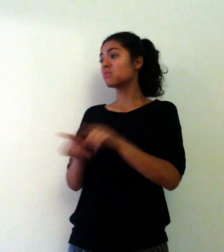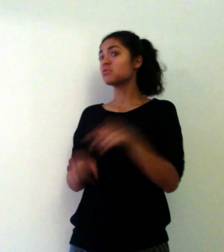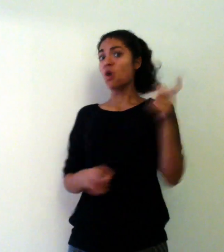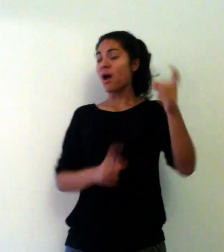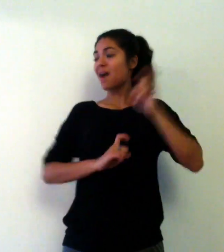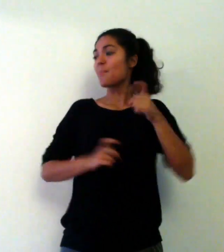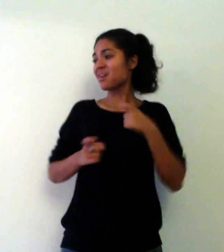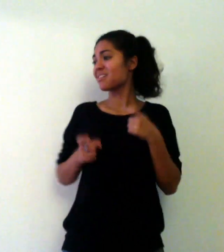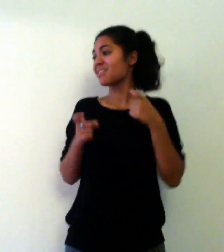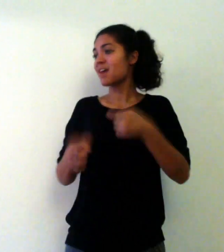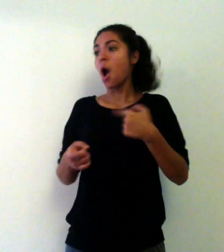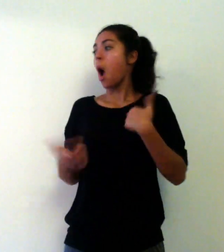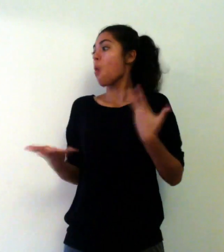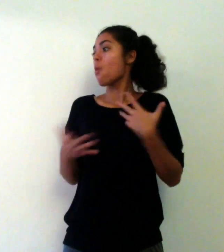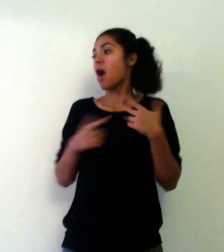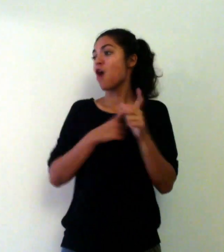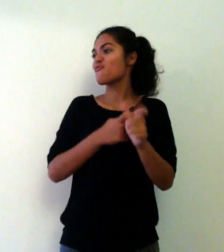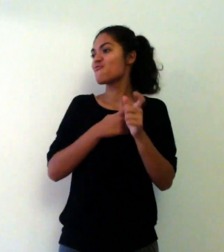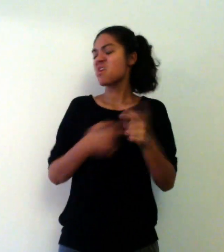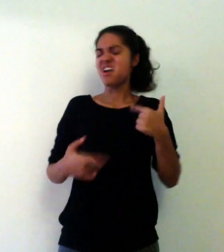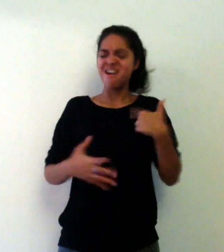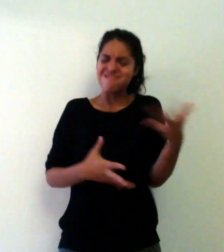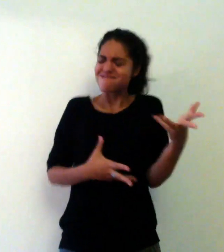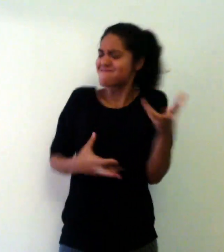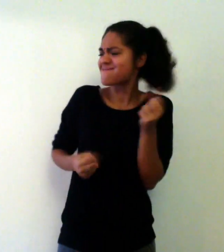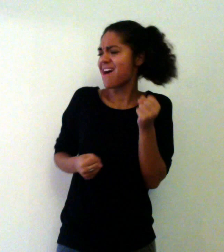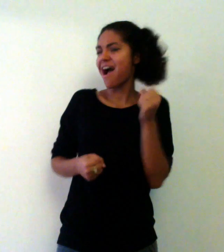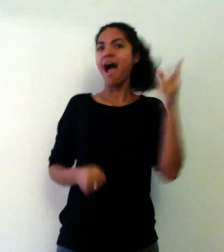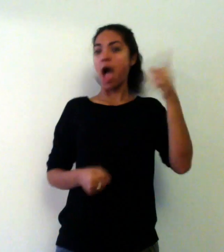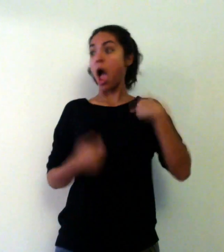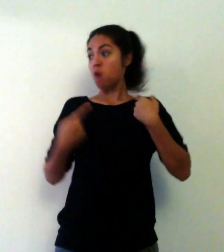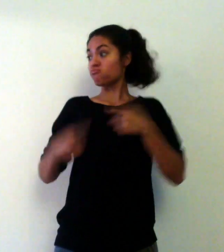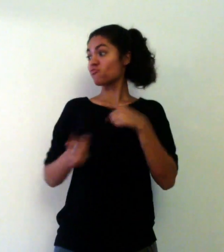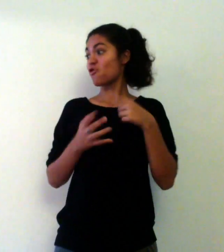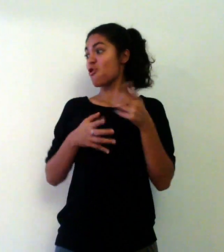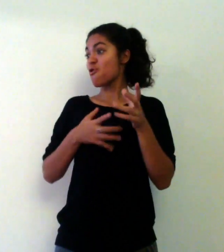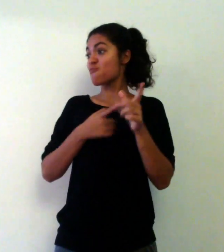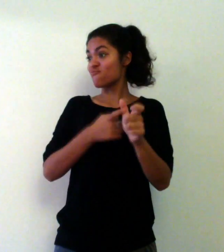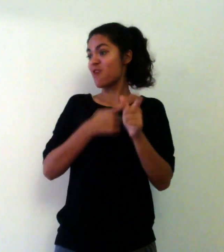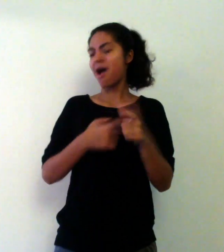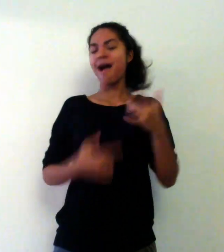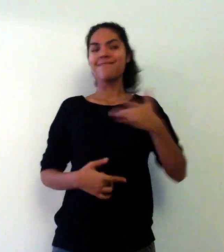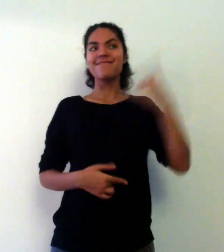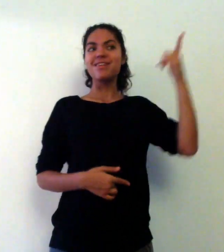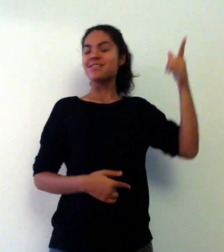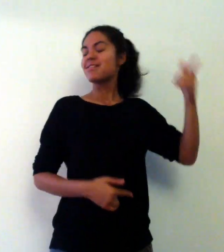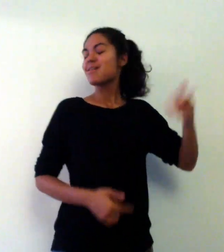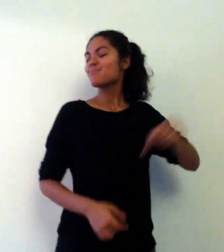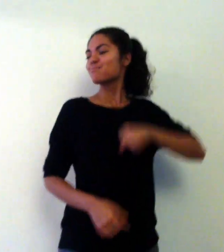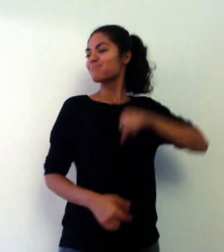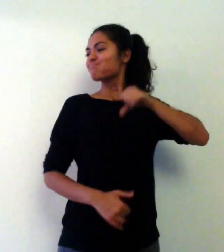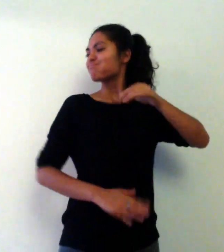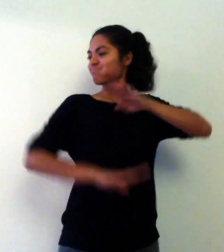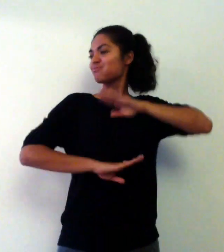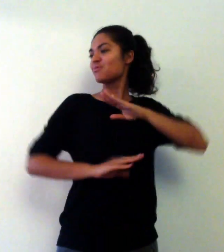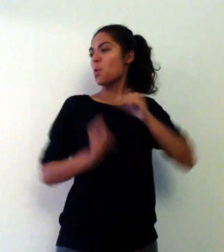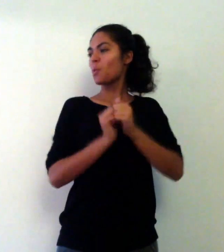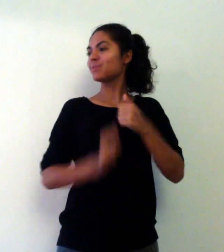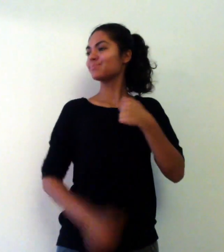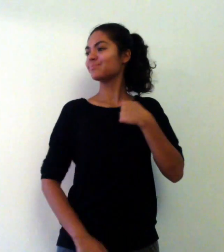pleasure. For Eric Liddell, he was even worshiping his God on the track and field. For him, all of his life was